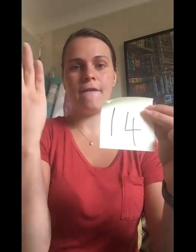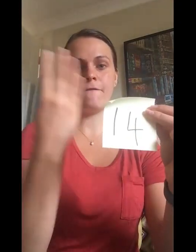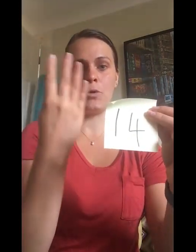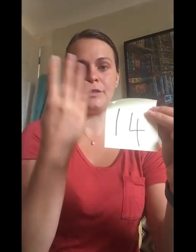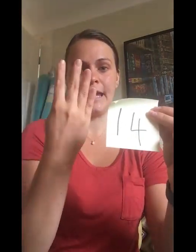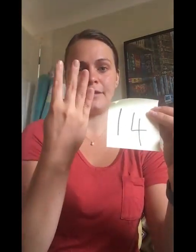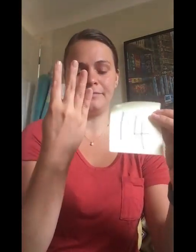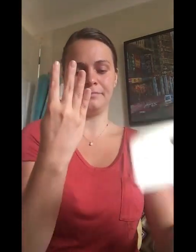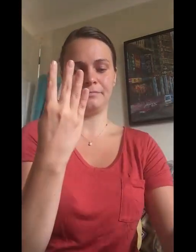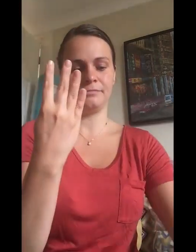14.